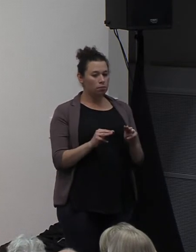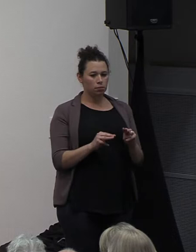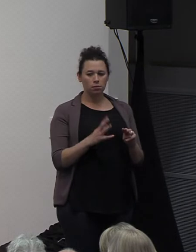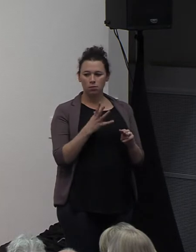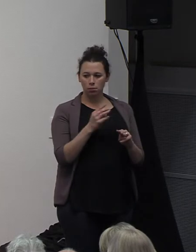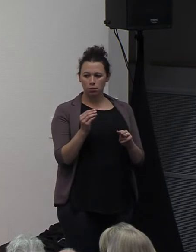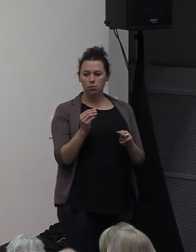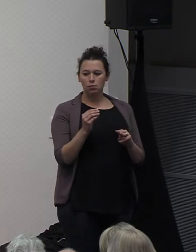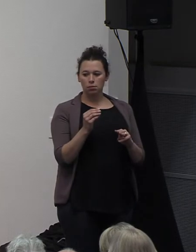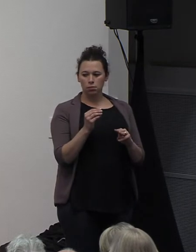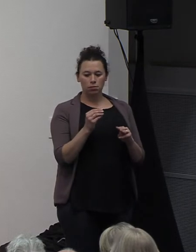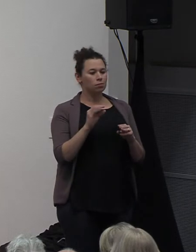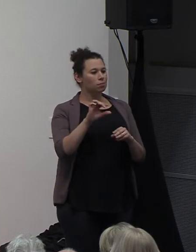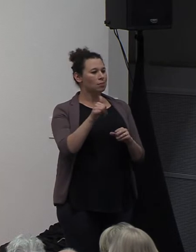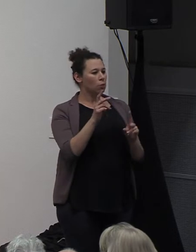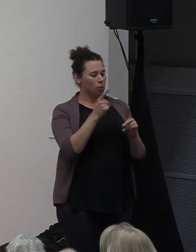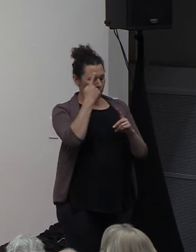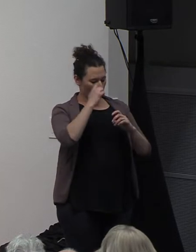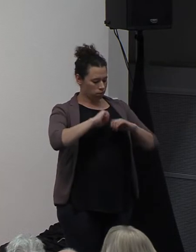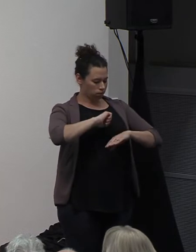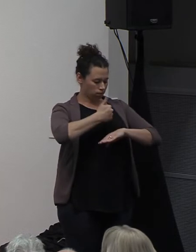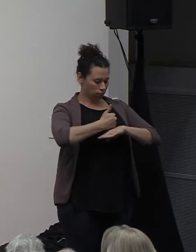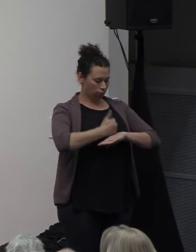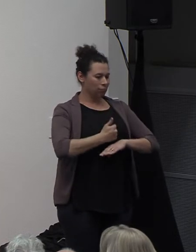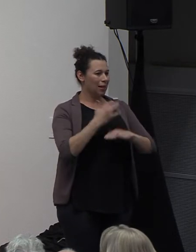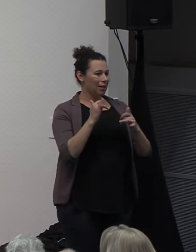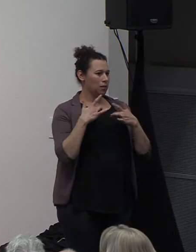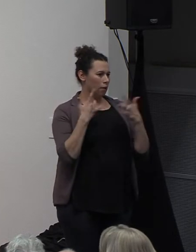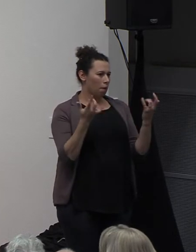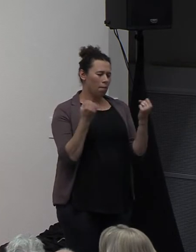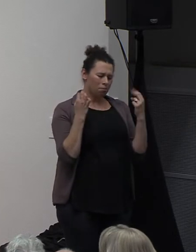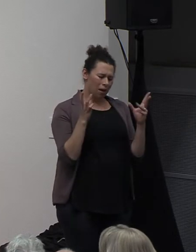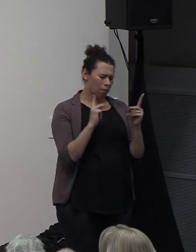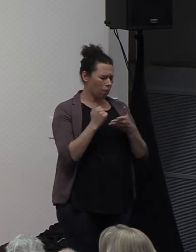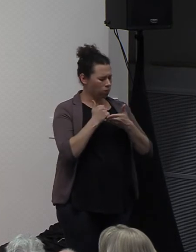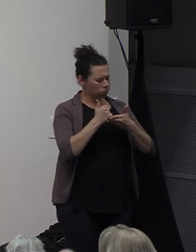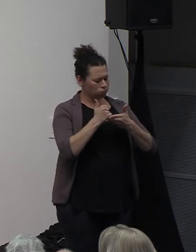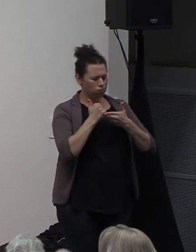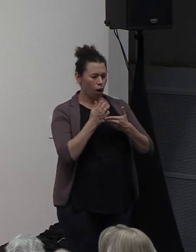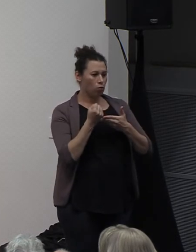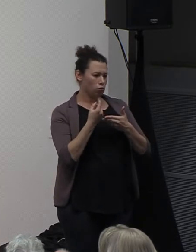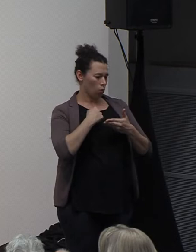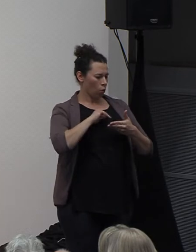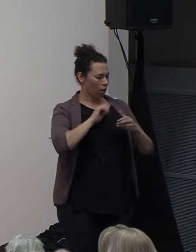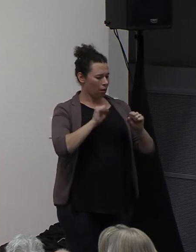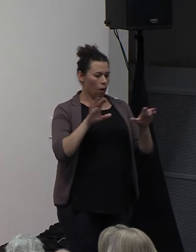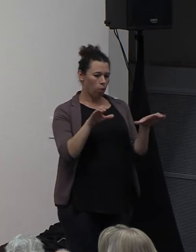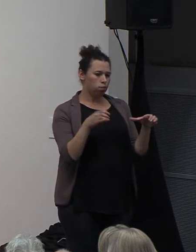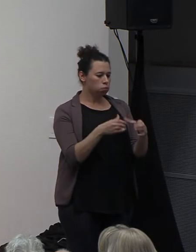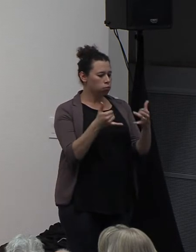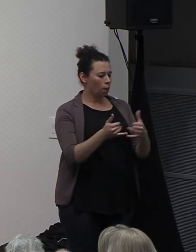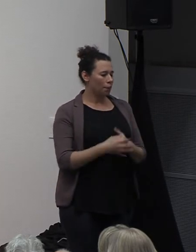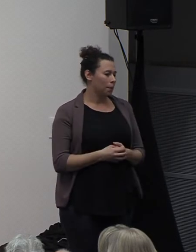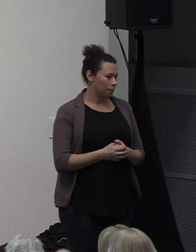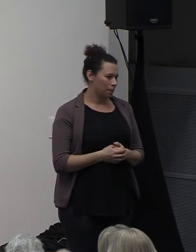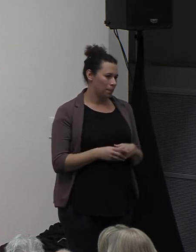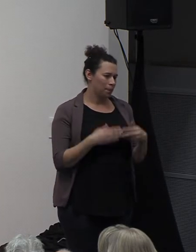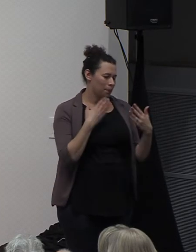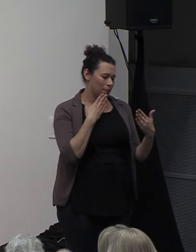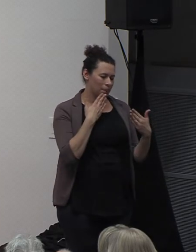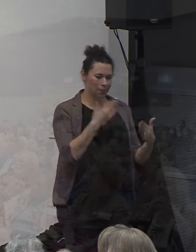Dean McGlothlin. And I know that there were many others who lent their talent so we could gather together today. Thank